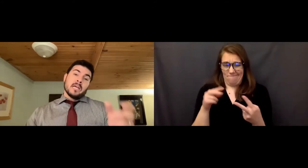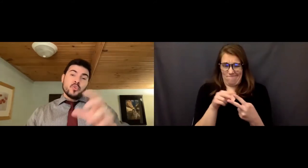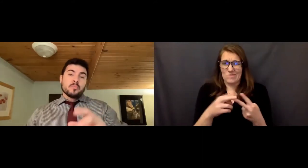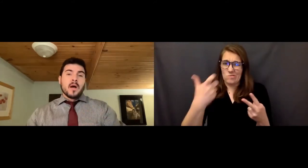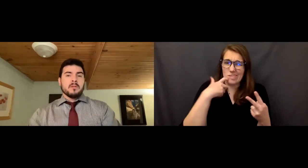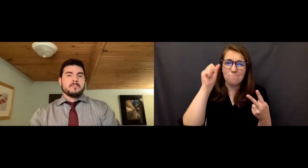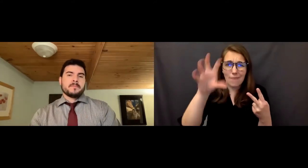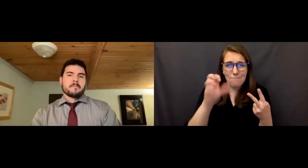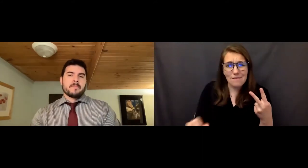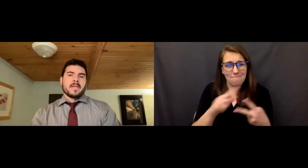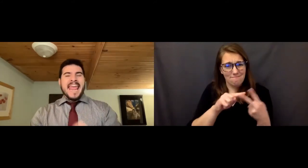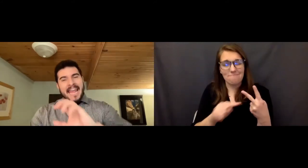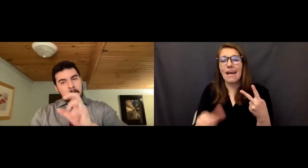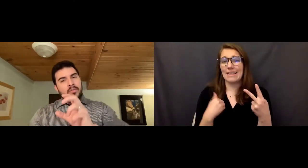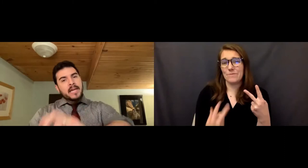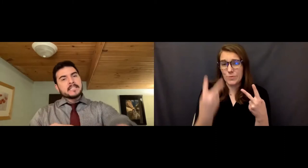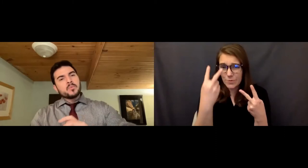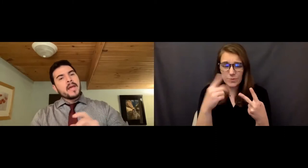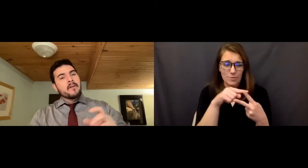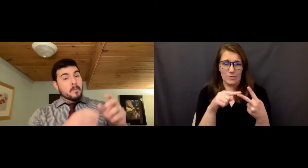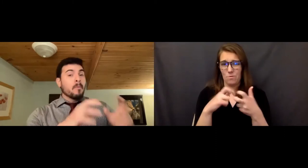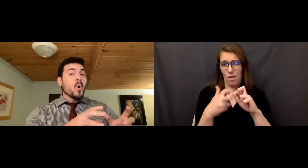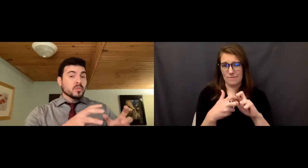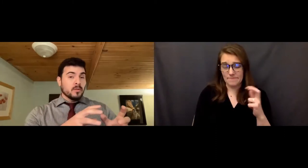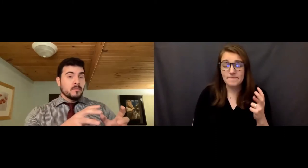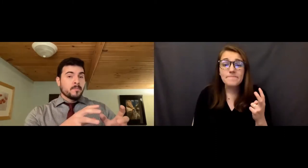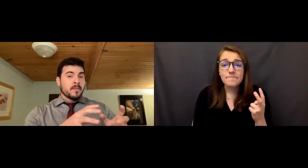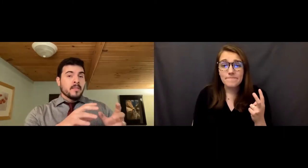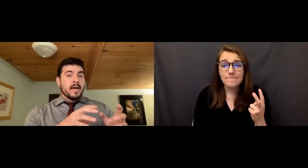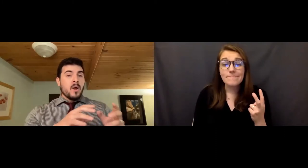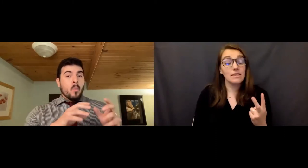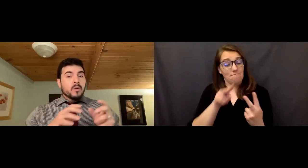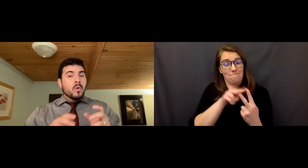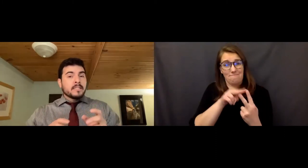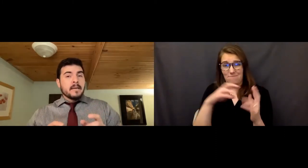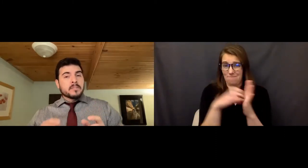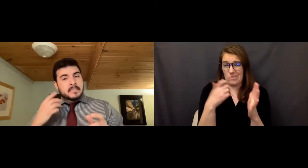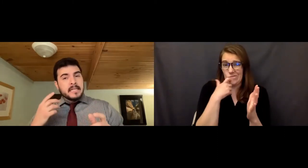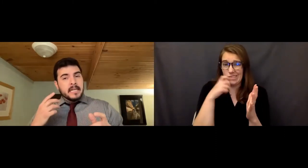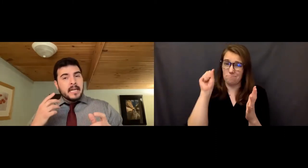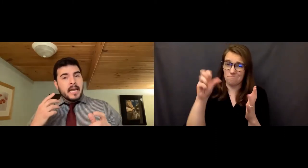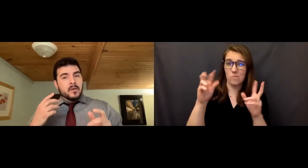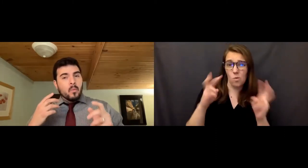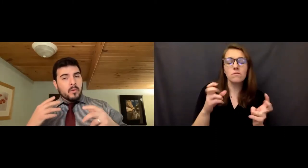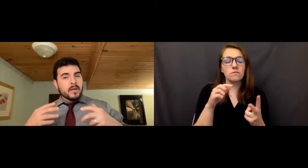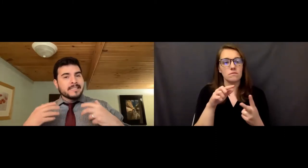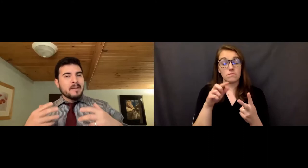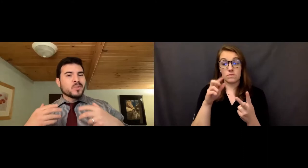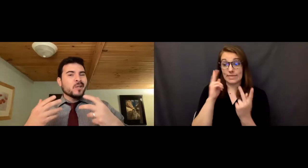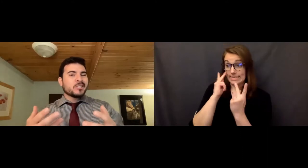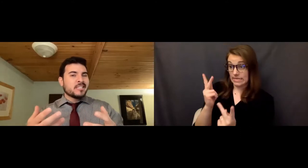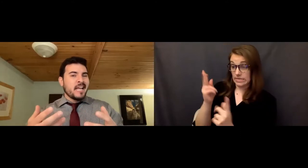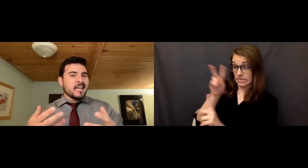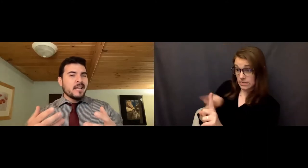highlighting two problems. In both cases, we have a proposal that what one is able to see and what one is